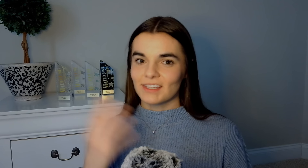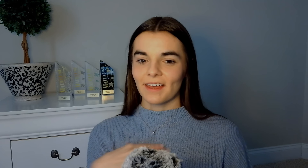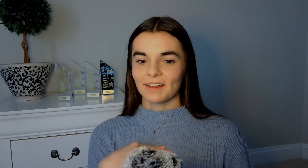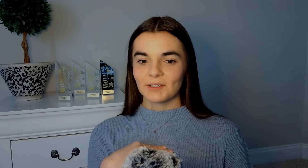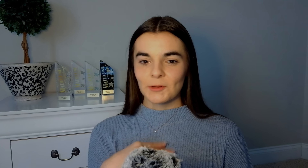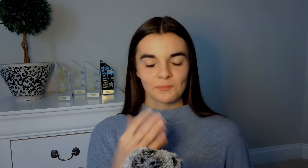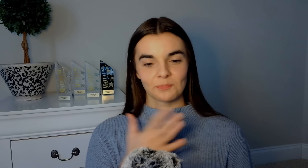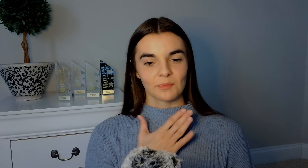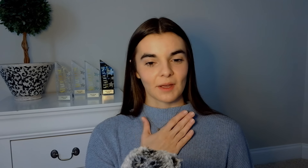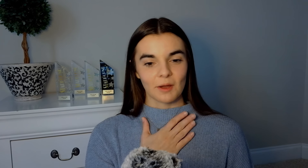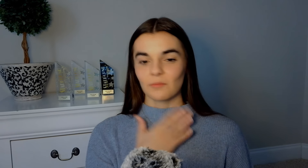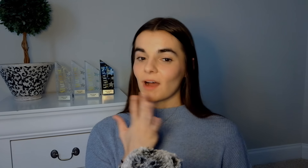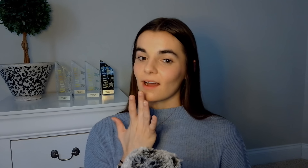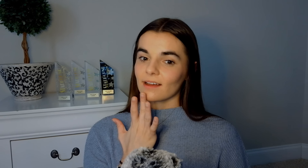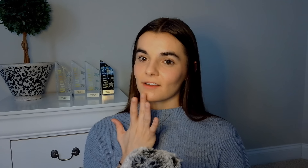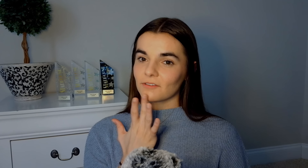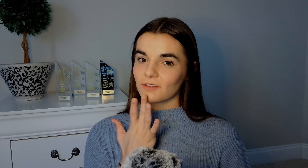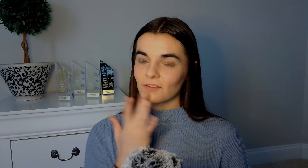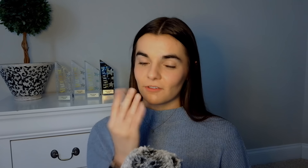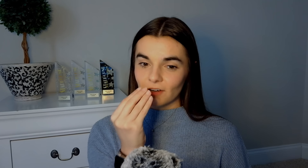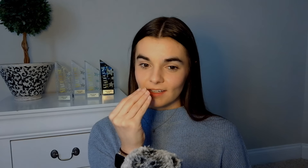say, my favorite